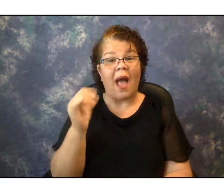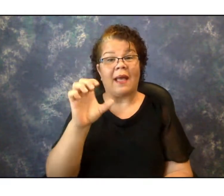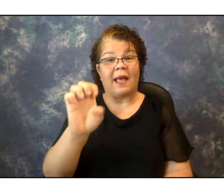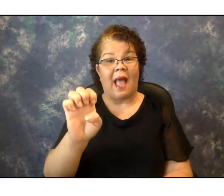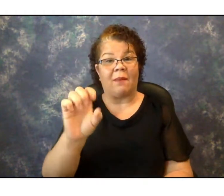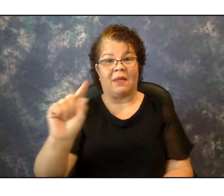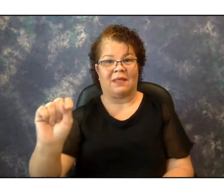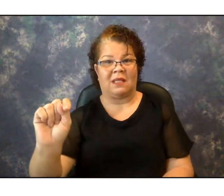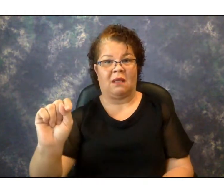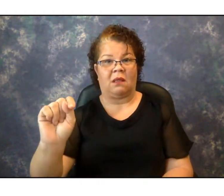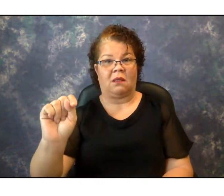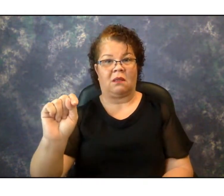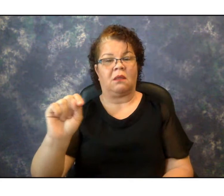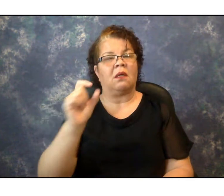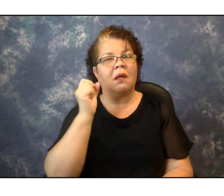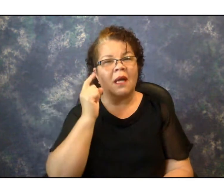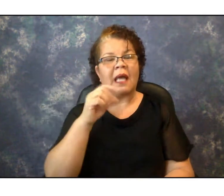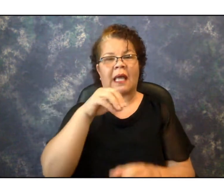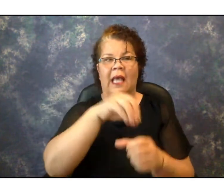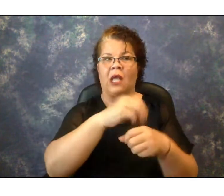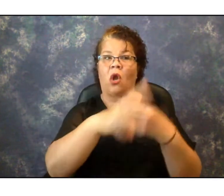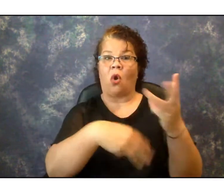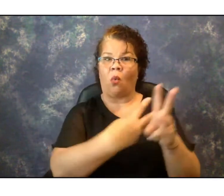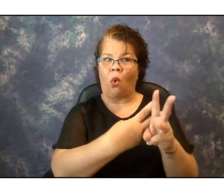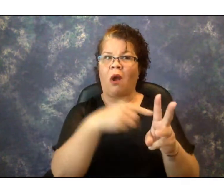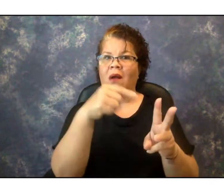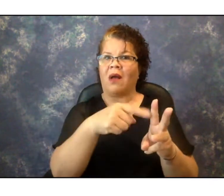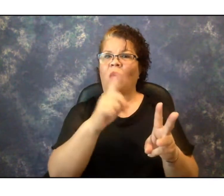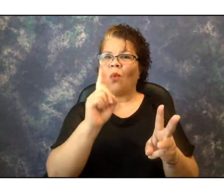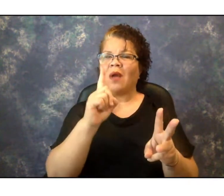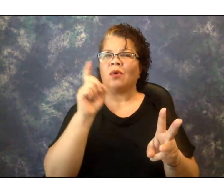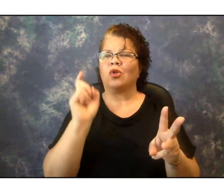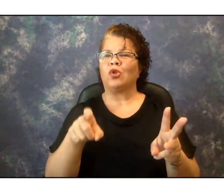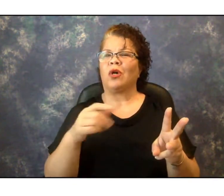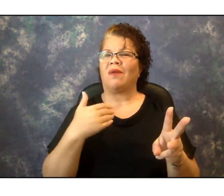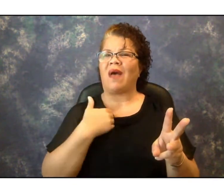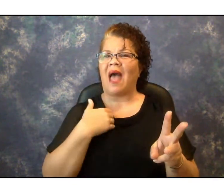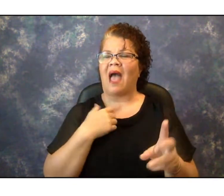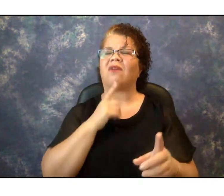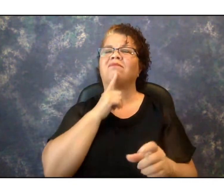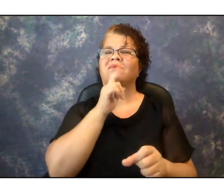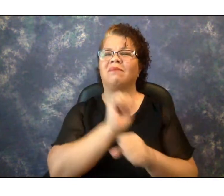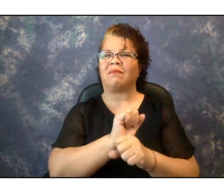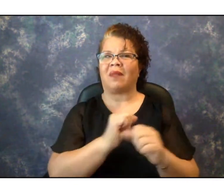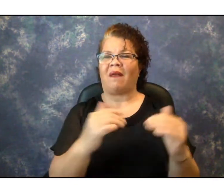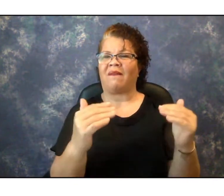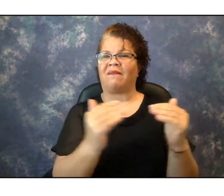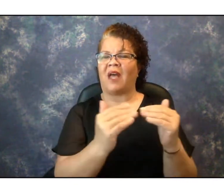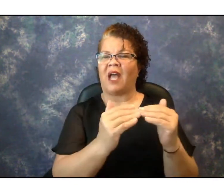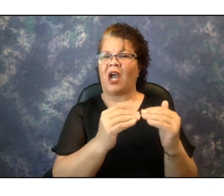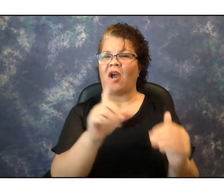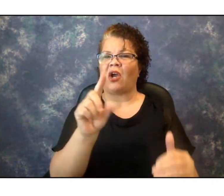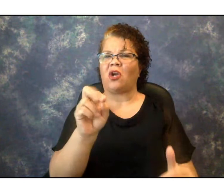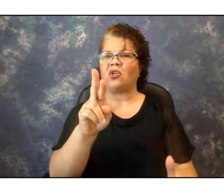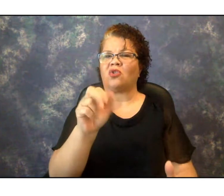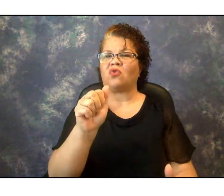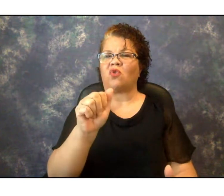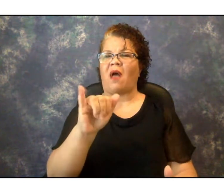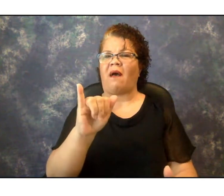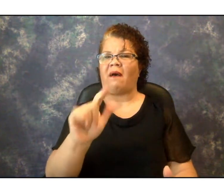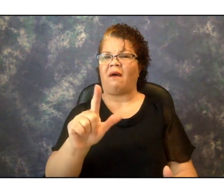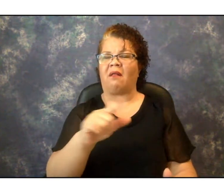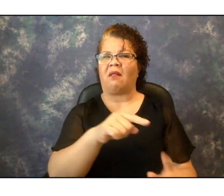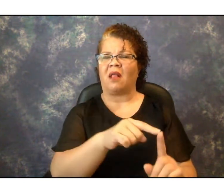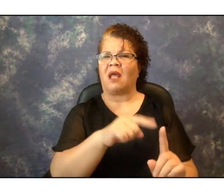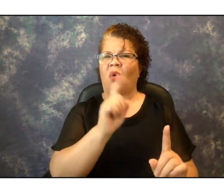world where there was so-called a trial, why nobody was ever punished for Emmett Till, right? That they have to understand